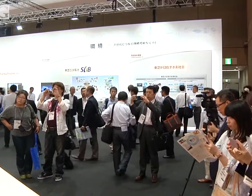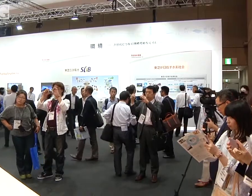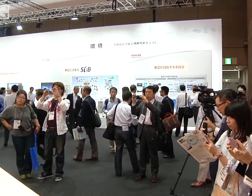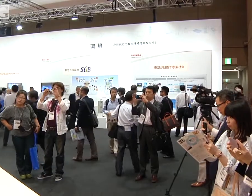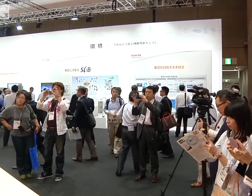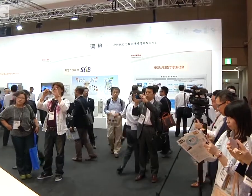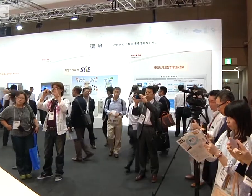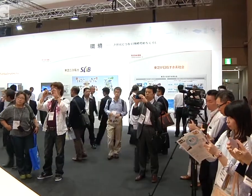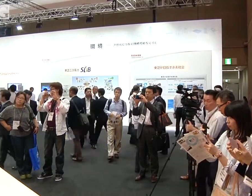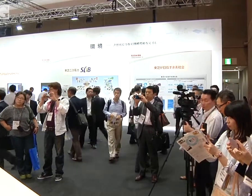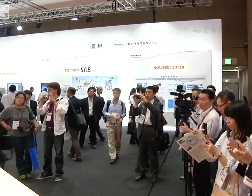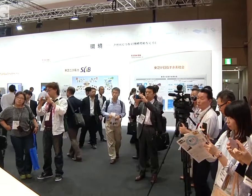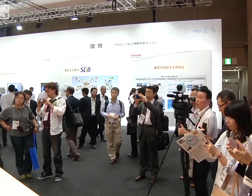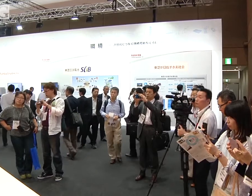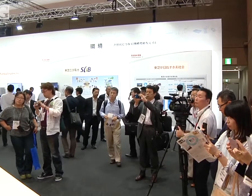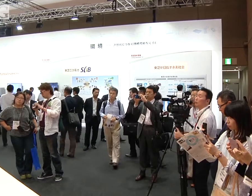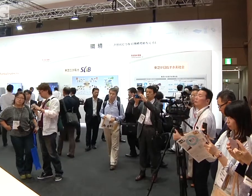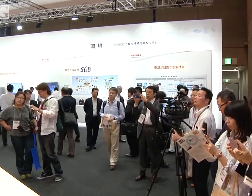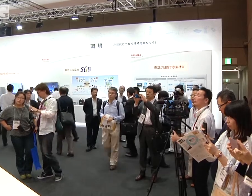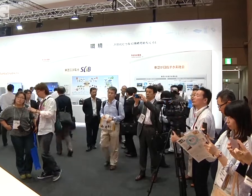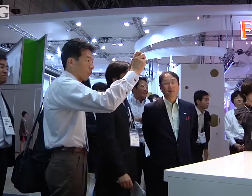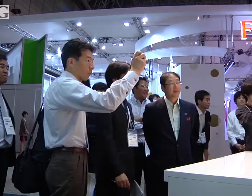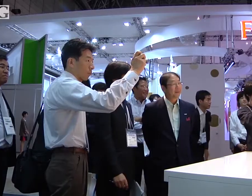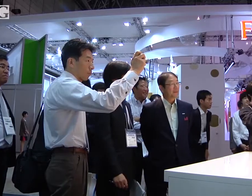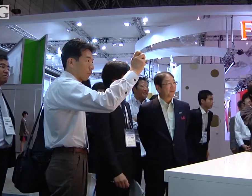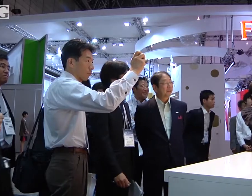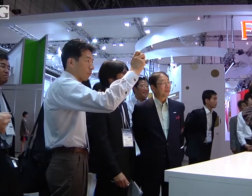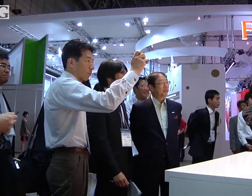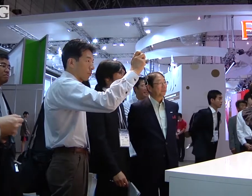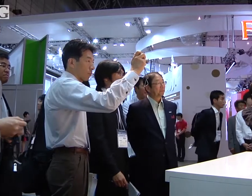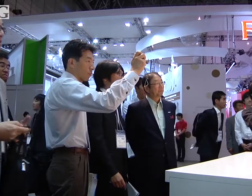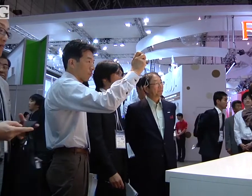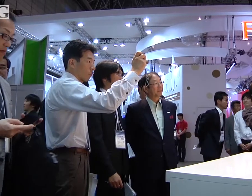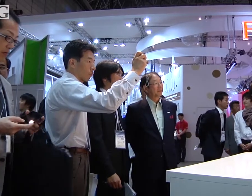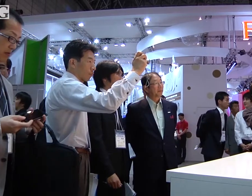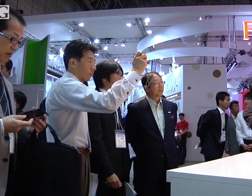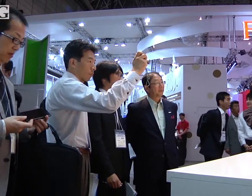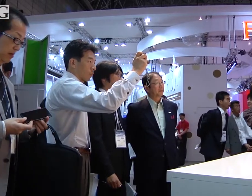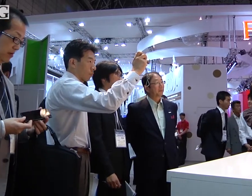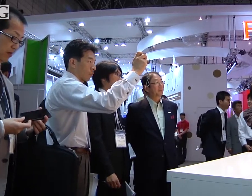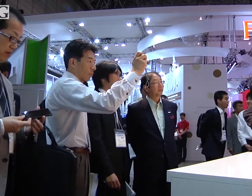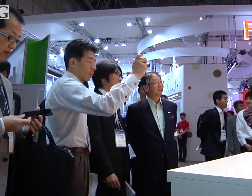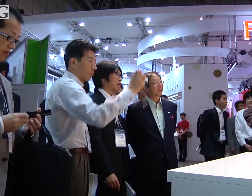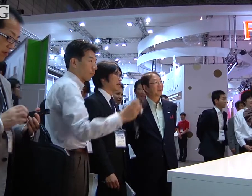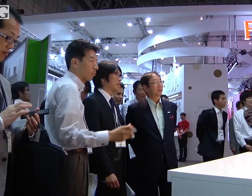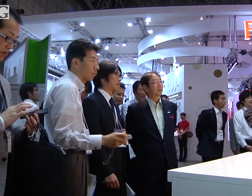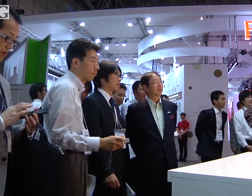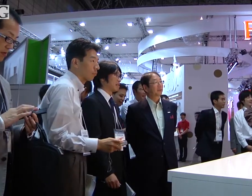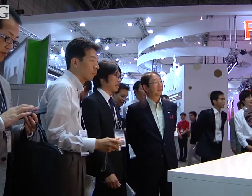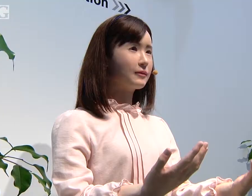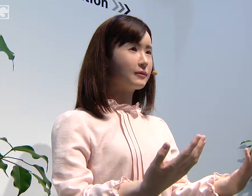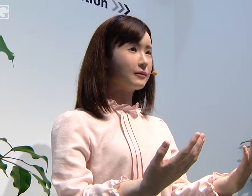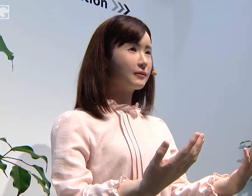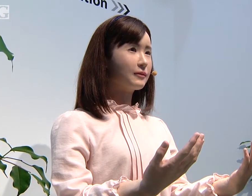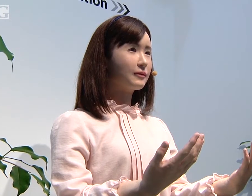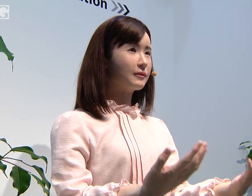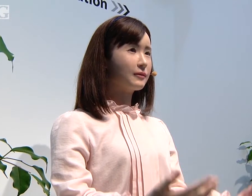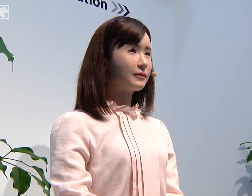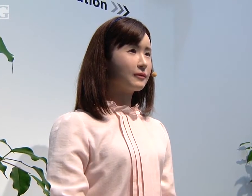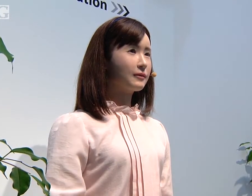also wants to make the robot react to people, and even potentially use it to engage the elderly in conversation. Aiko can't stand on